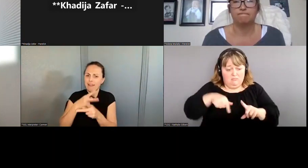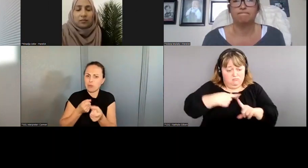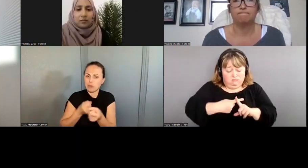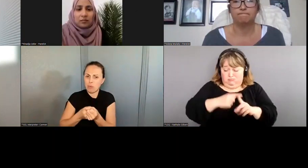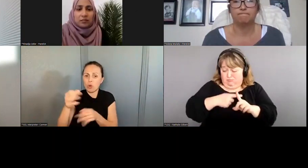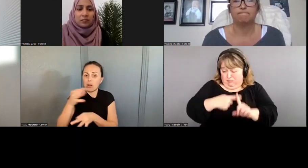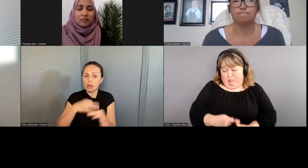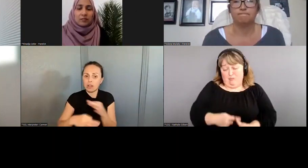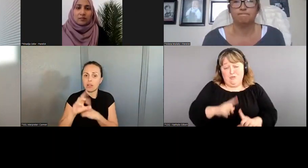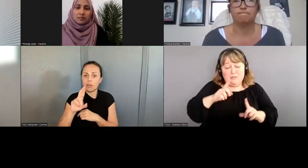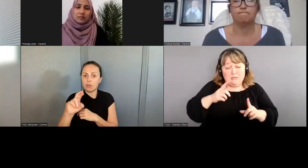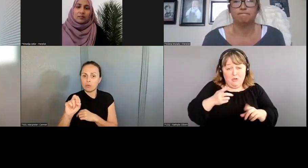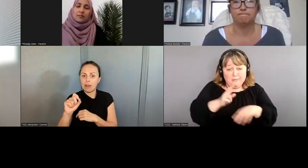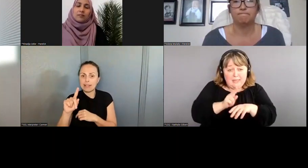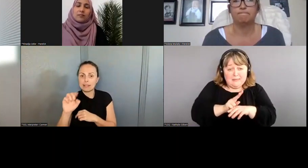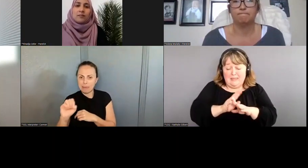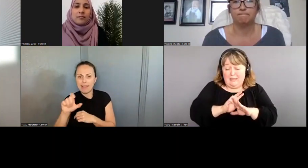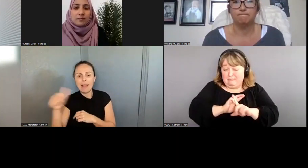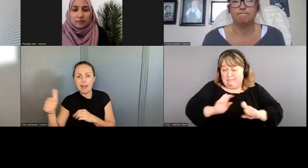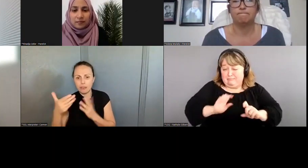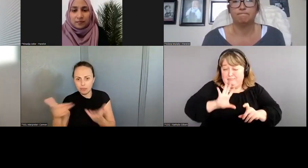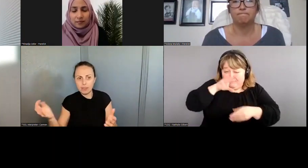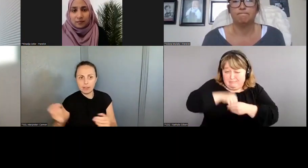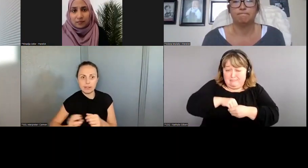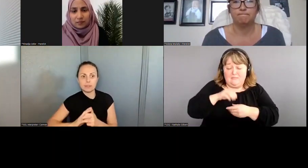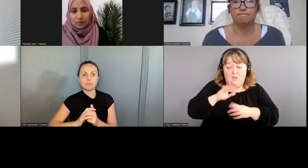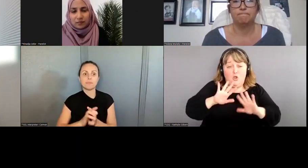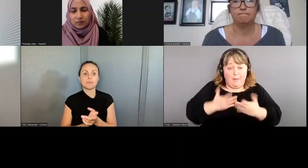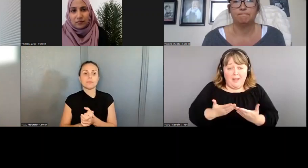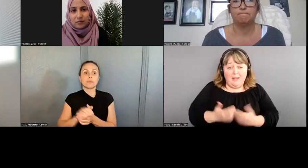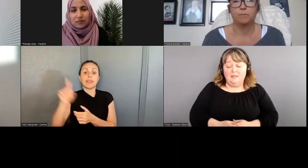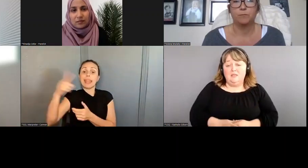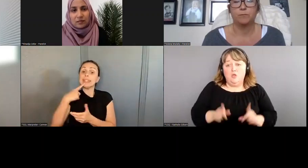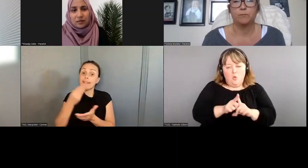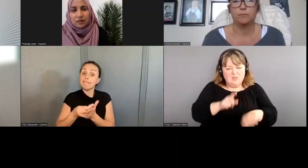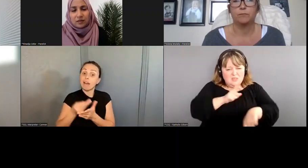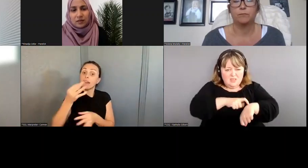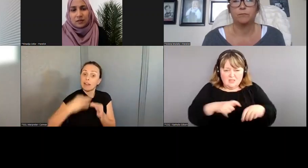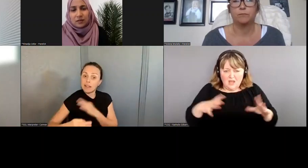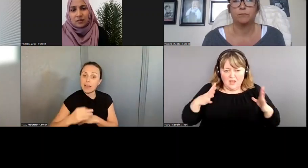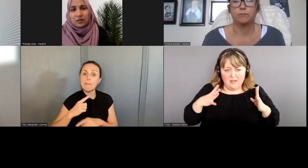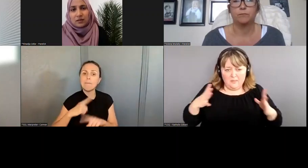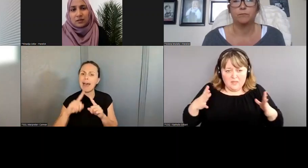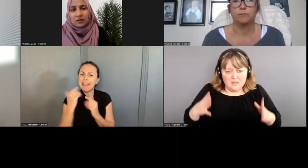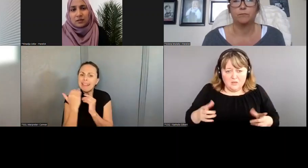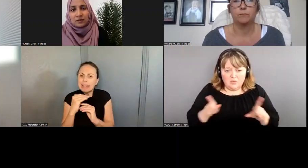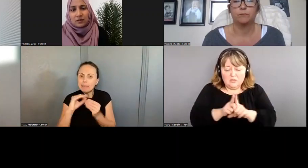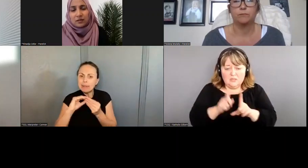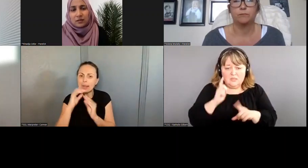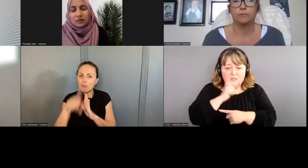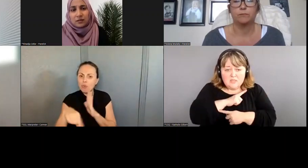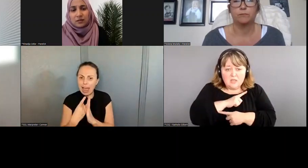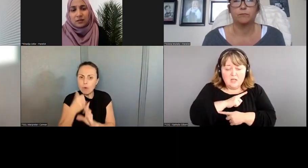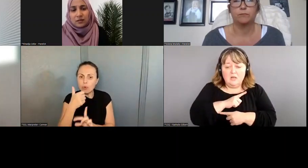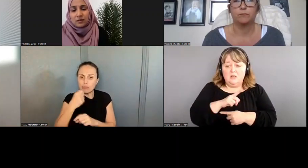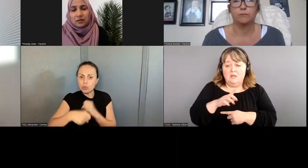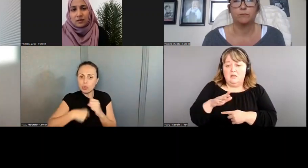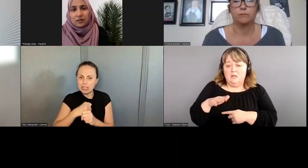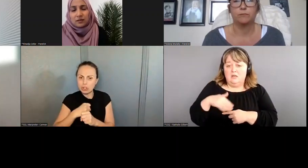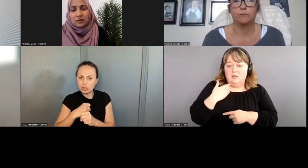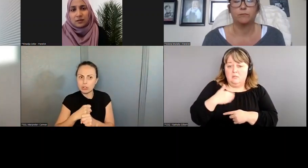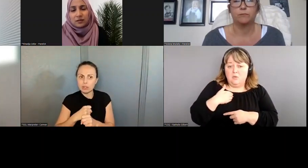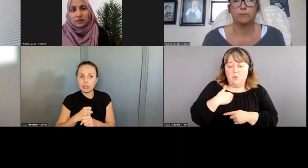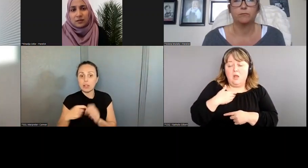is another thing. I said FSCD fund respite, but they fund you to a certain number of hours for the year. So I used to